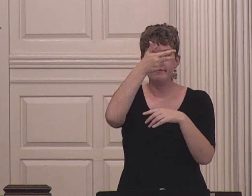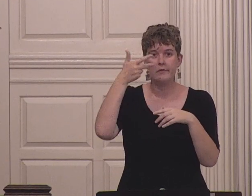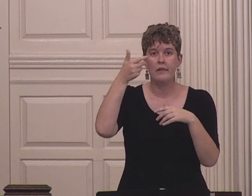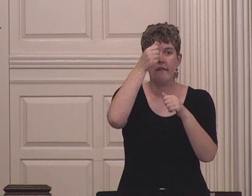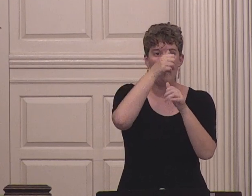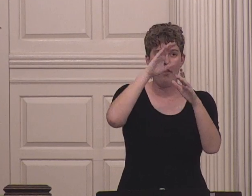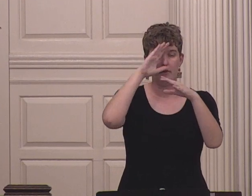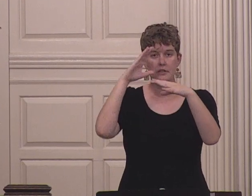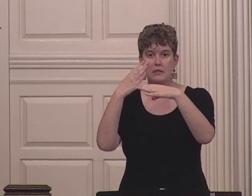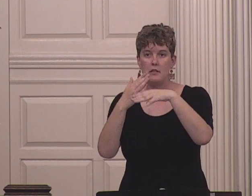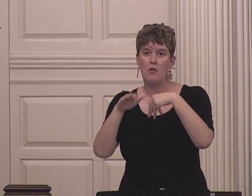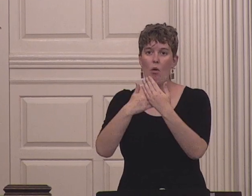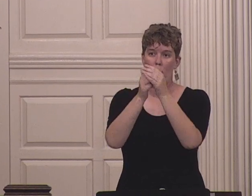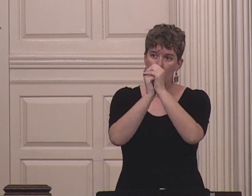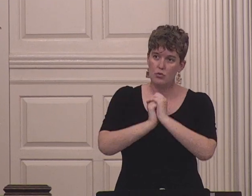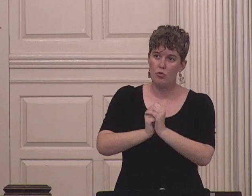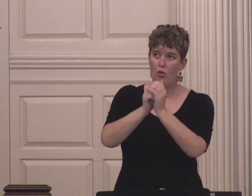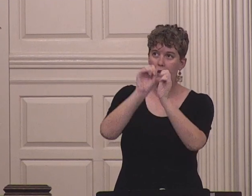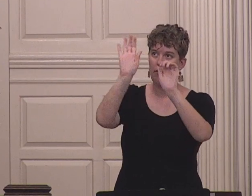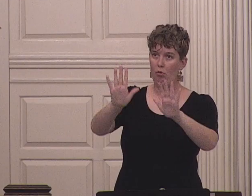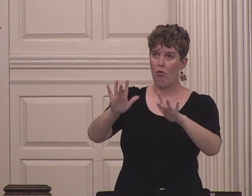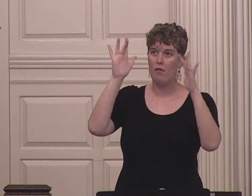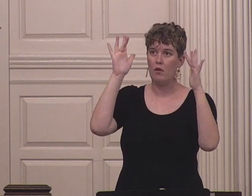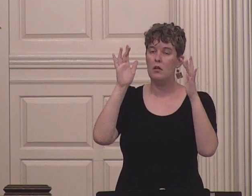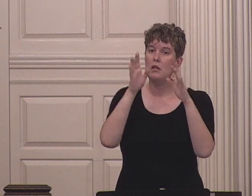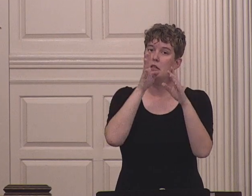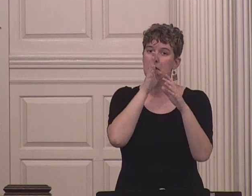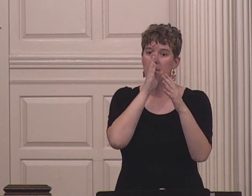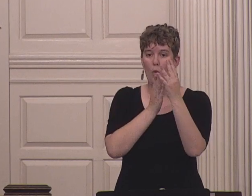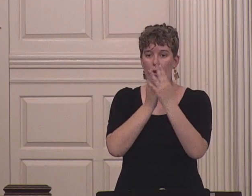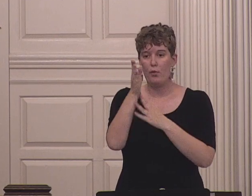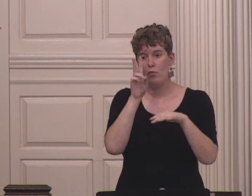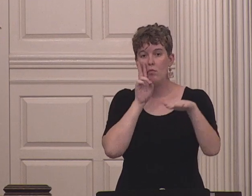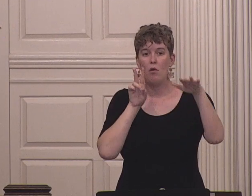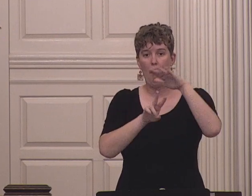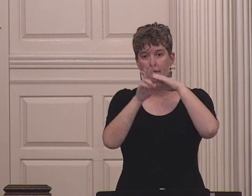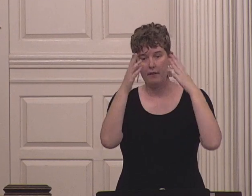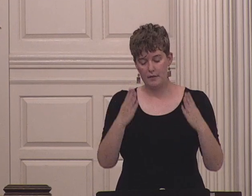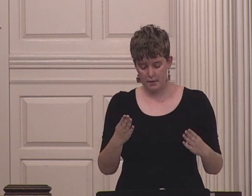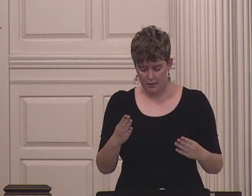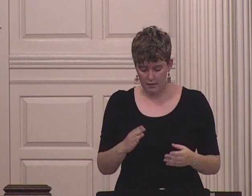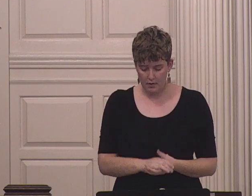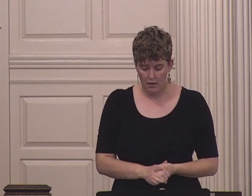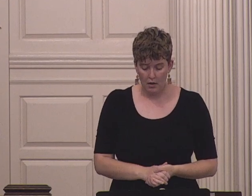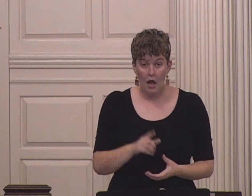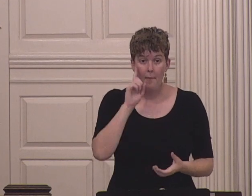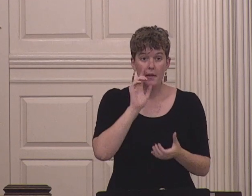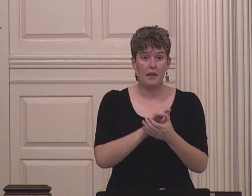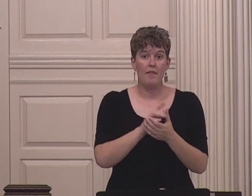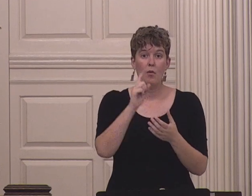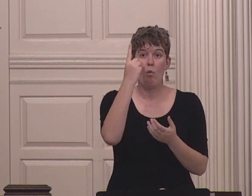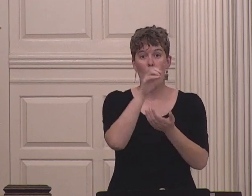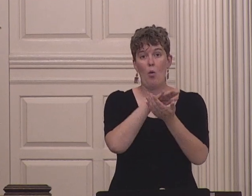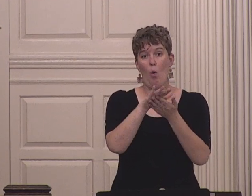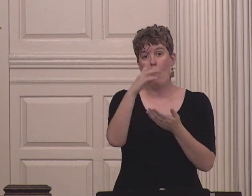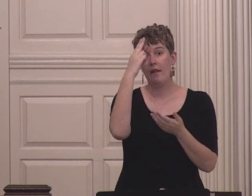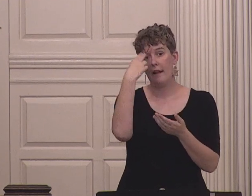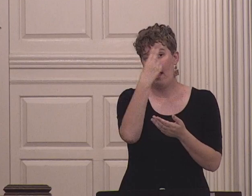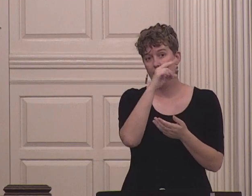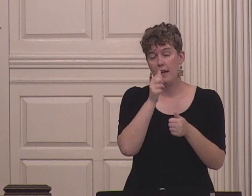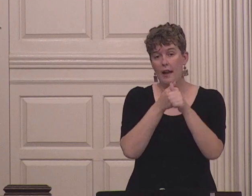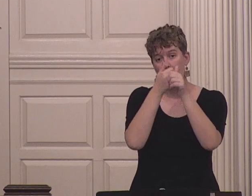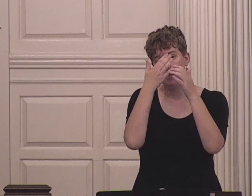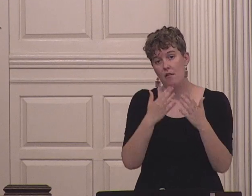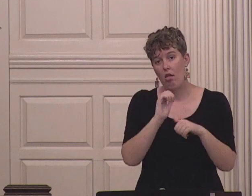and the Son is adored and glorified, who has spoken through the prophets. I believe in one holy Catholic and